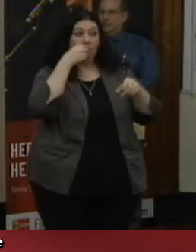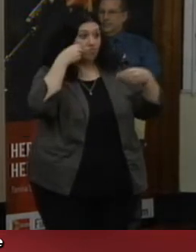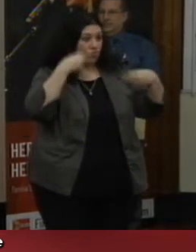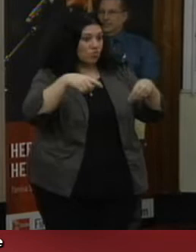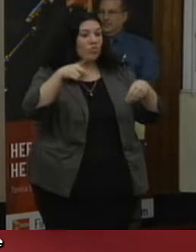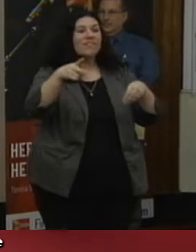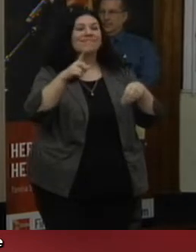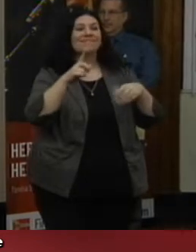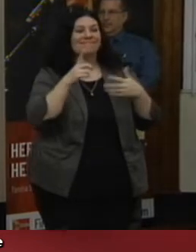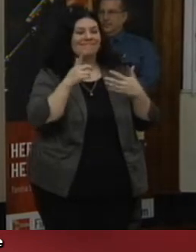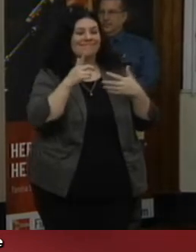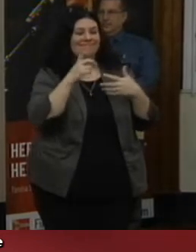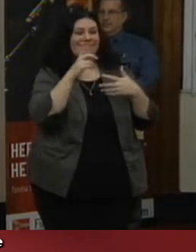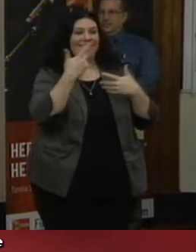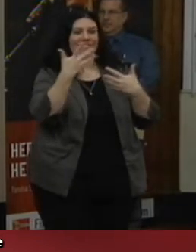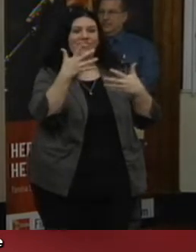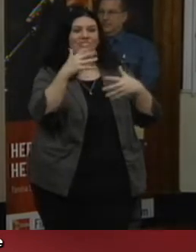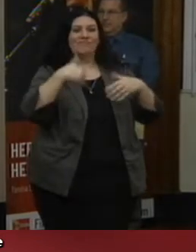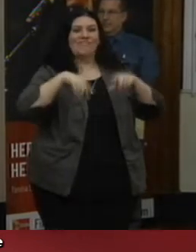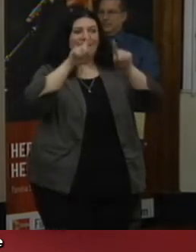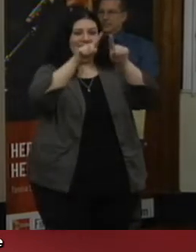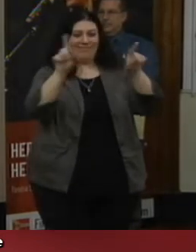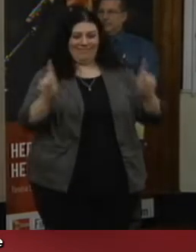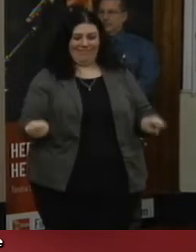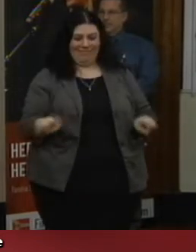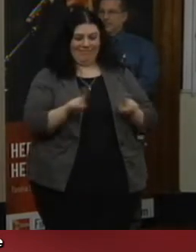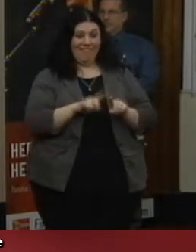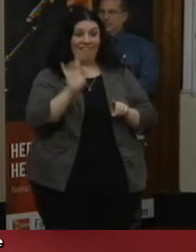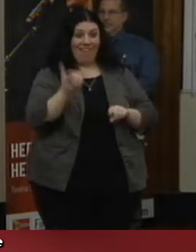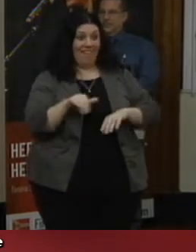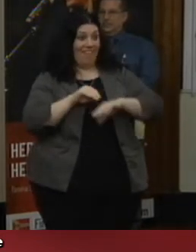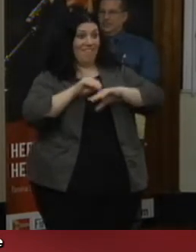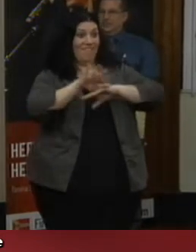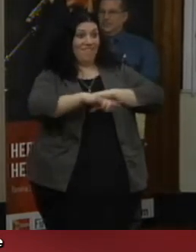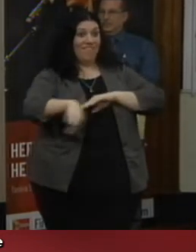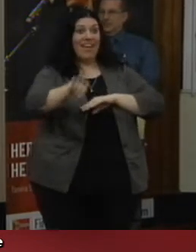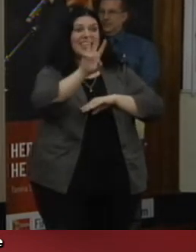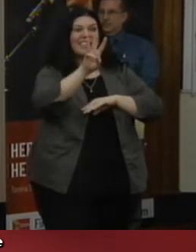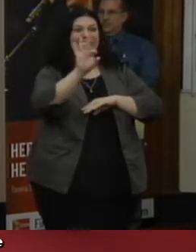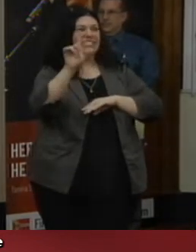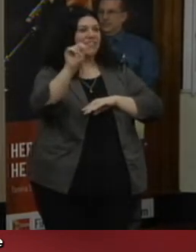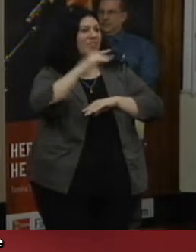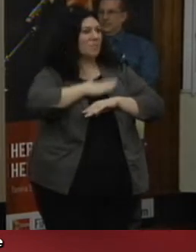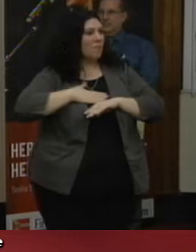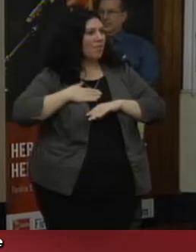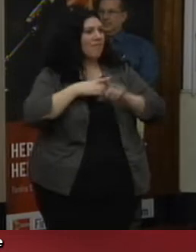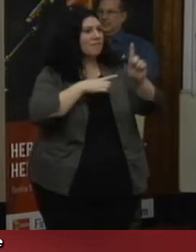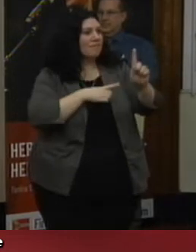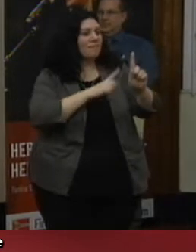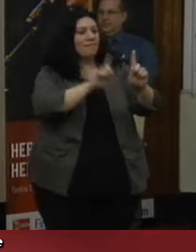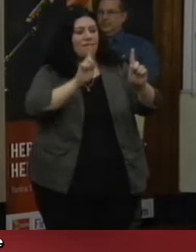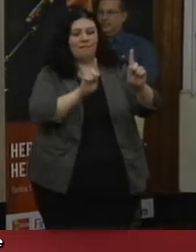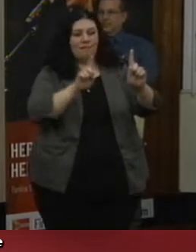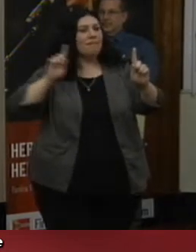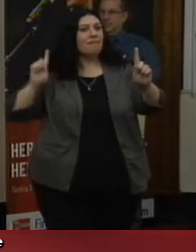actually created a sign which advises you to stay 6 feet apart.